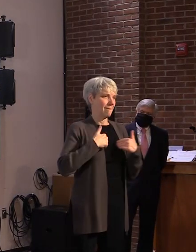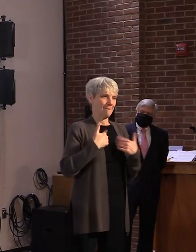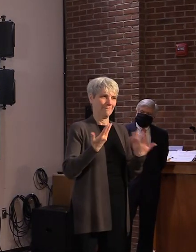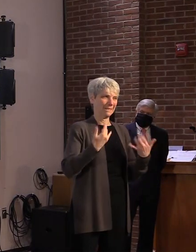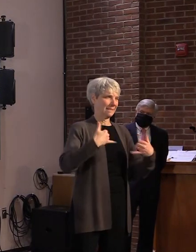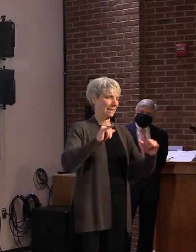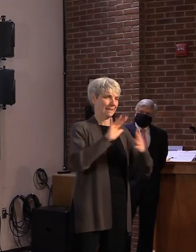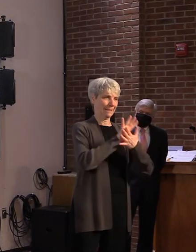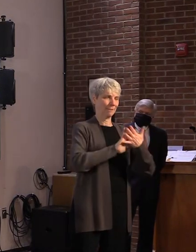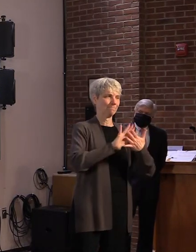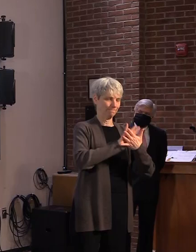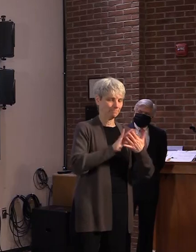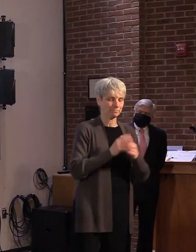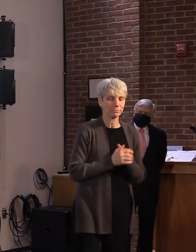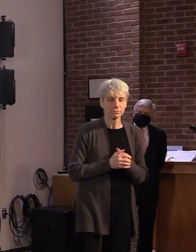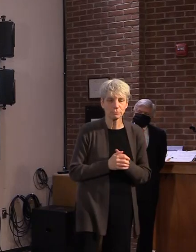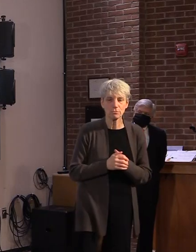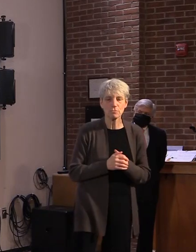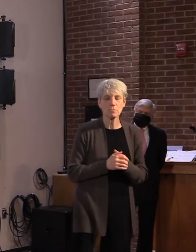Besides analyzing the